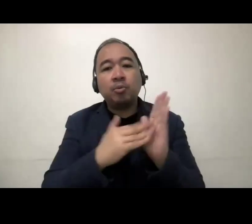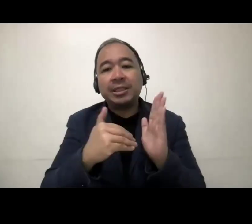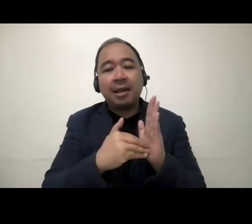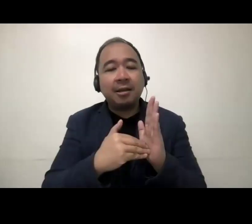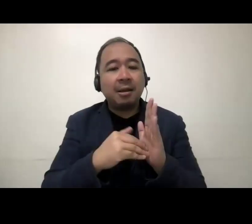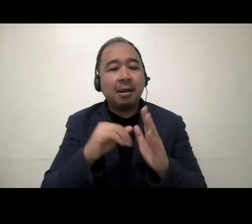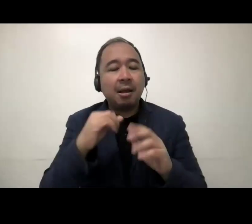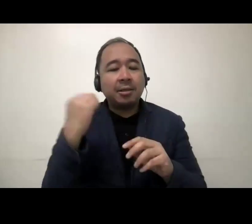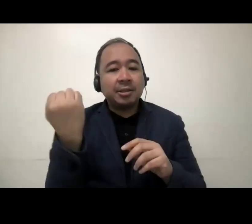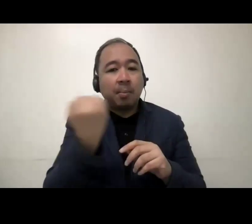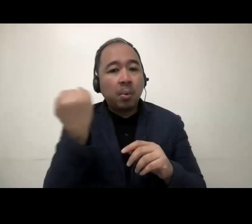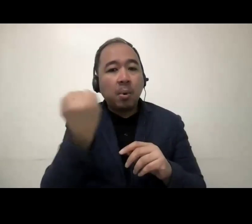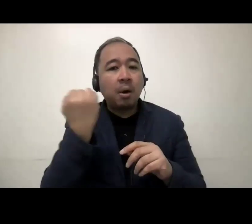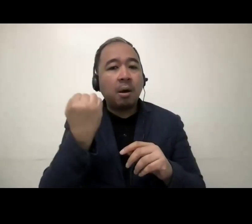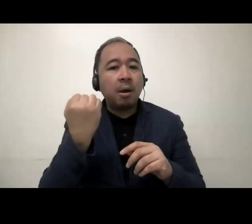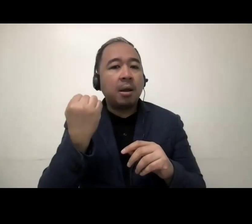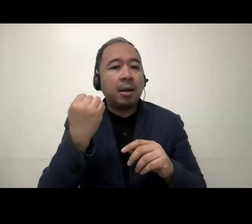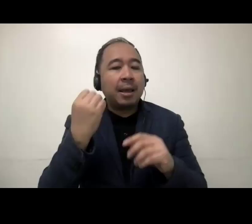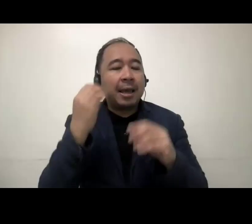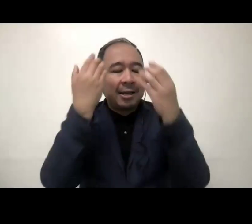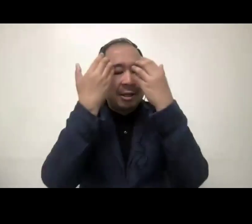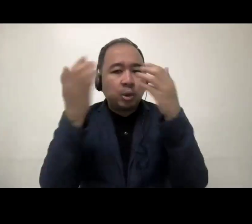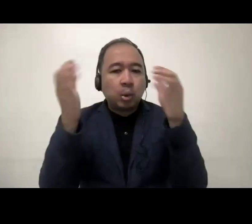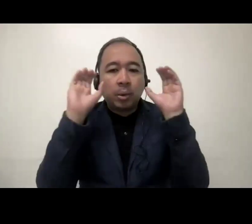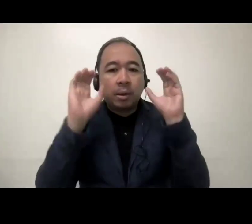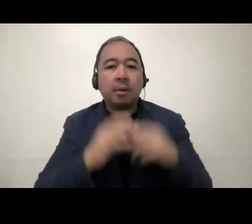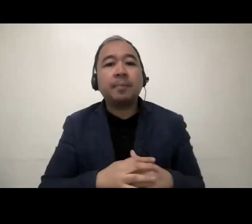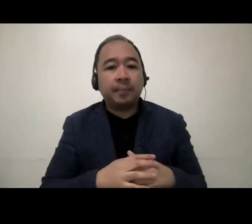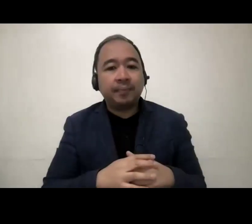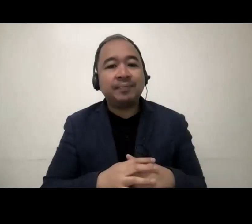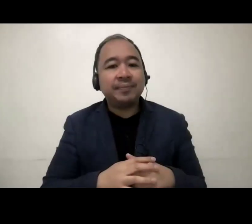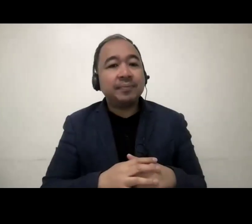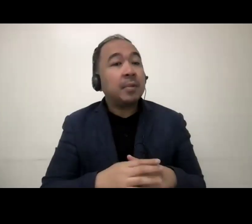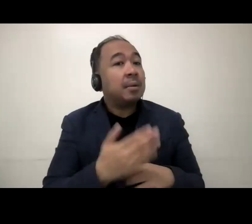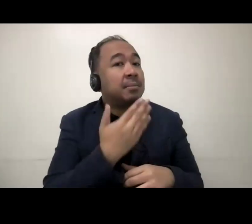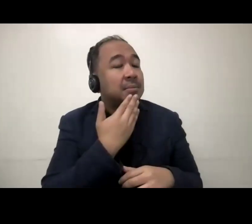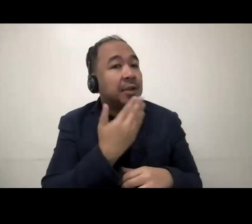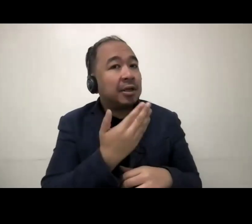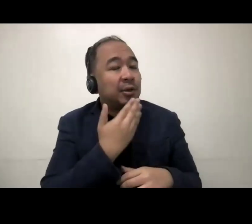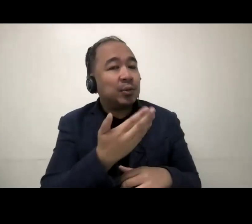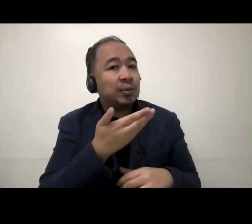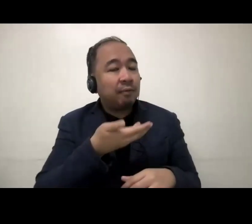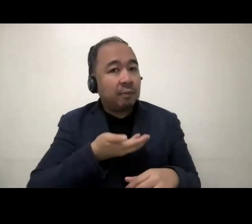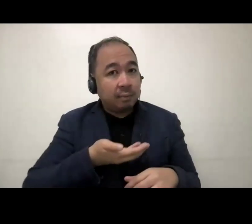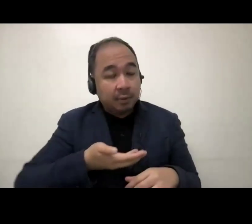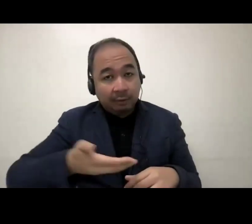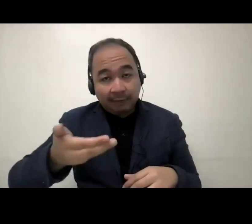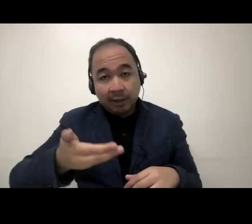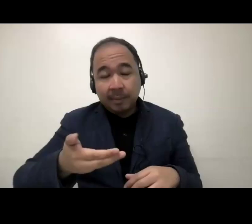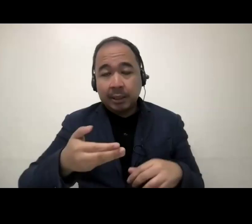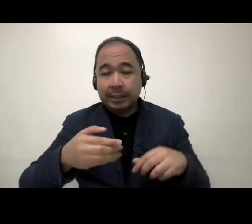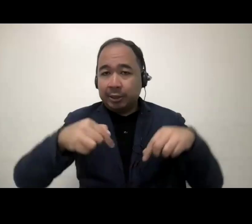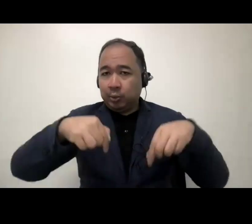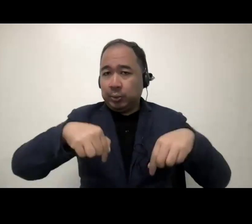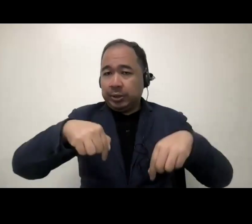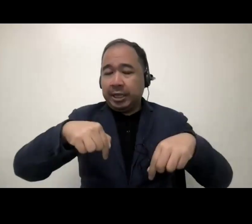Kia ora, tēnā koutou katoa, everyone. Thank you for inviting me on to the stage